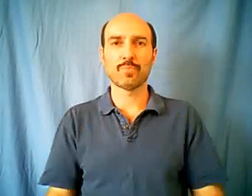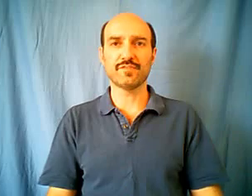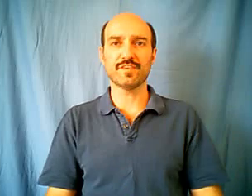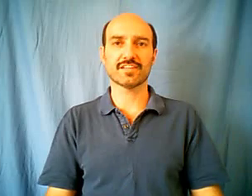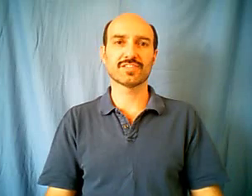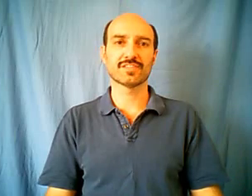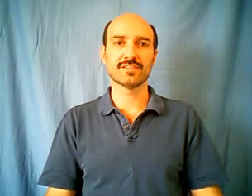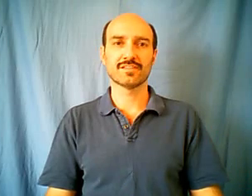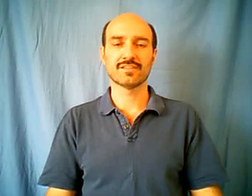Perfect.